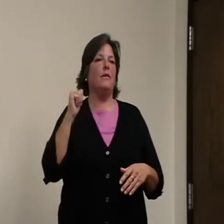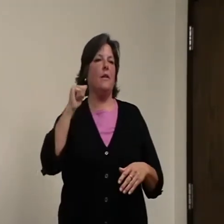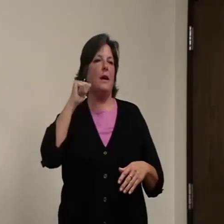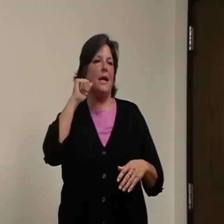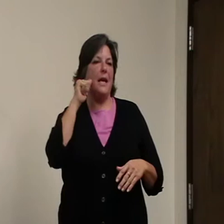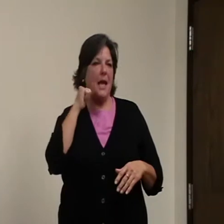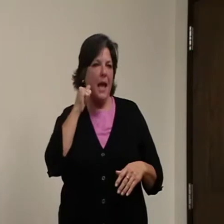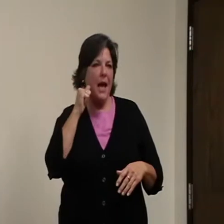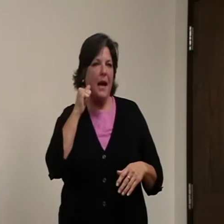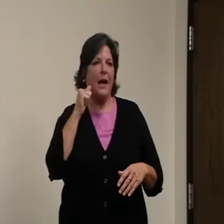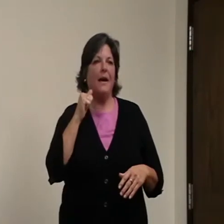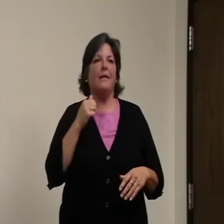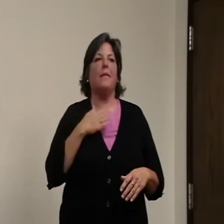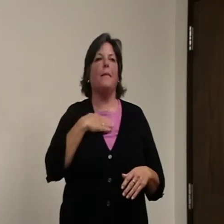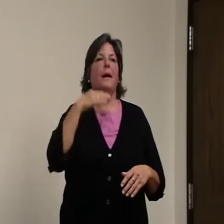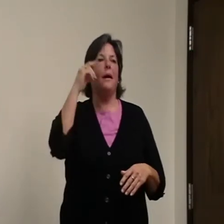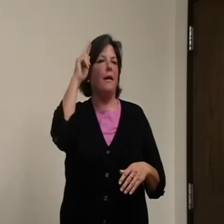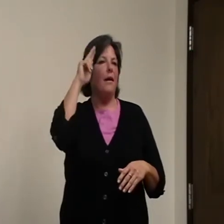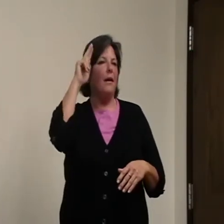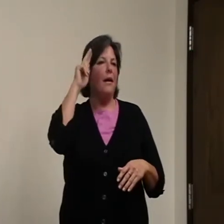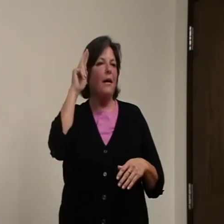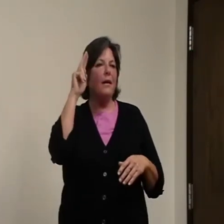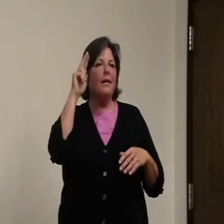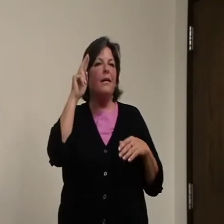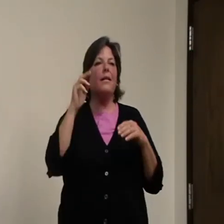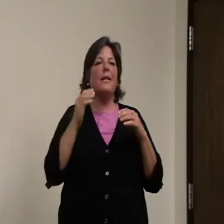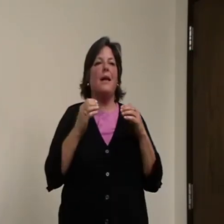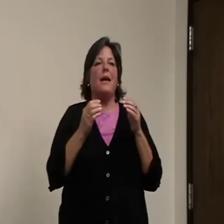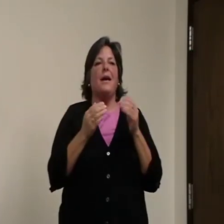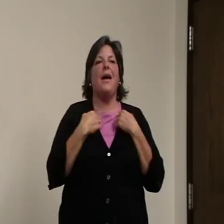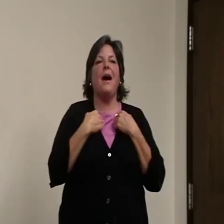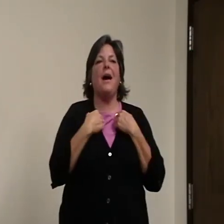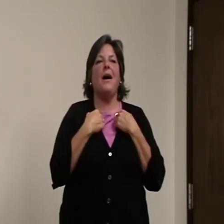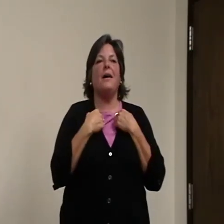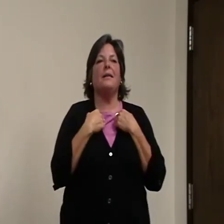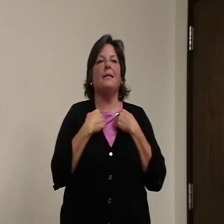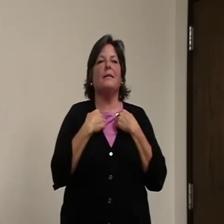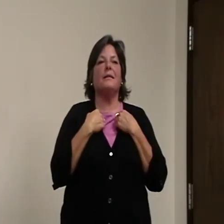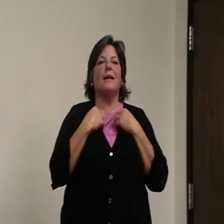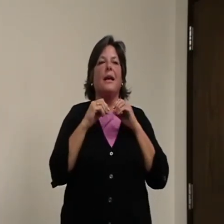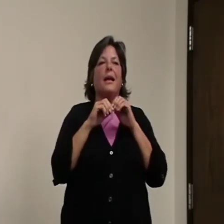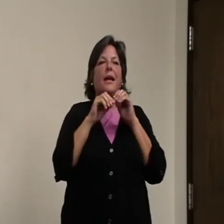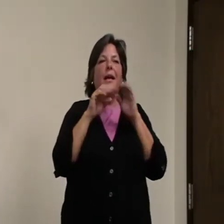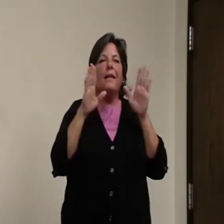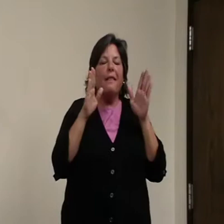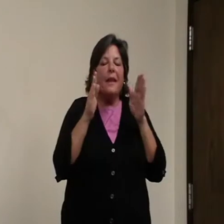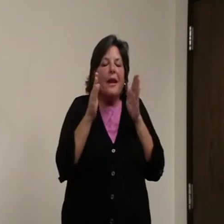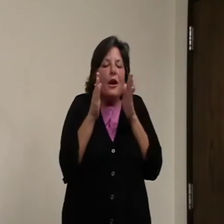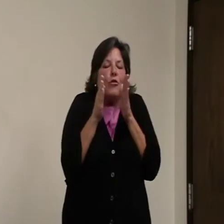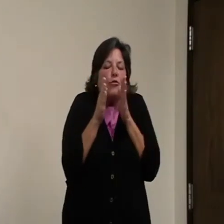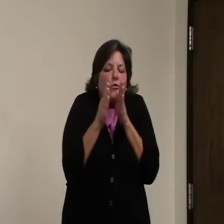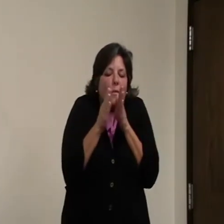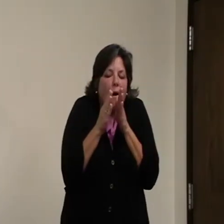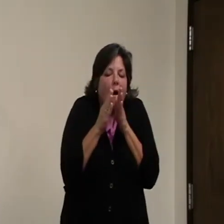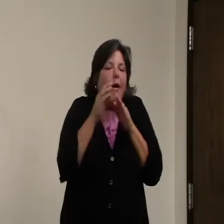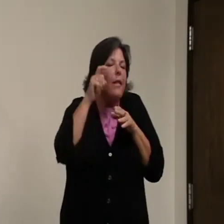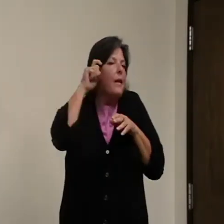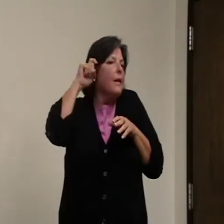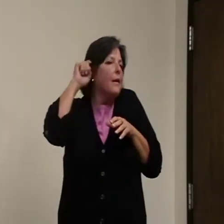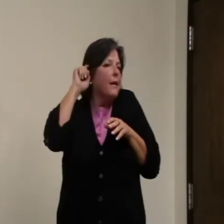hearing loss, so he has full, clear little things in his ear. I don't even know how much they were, but you can't even